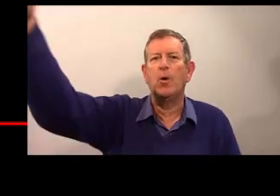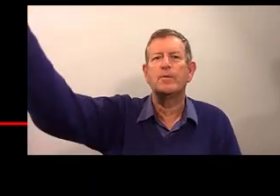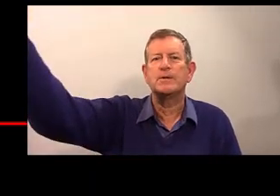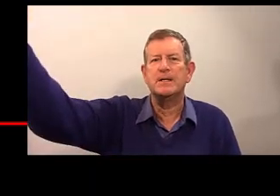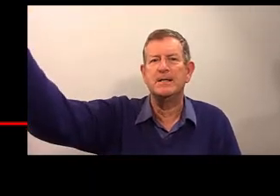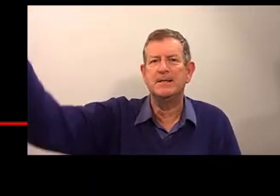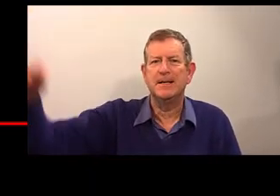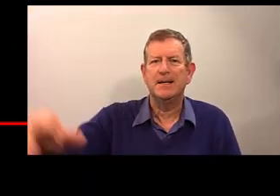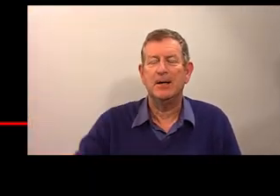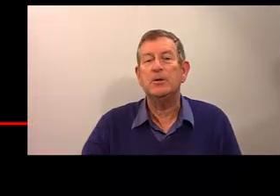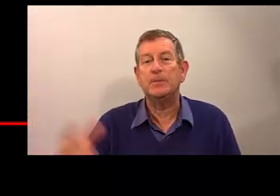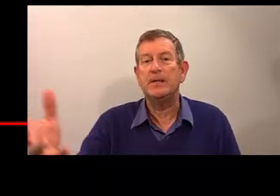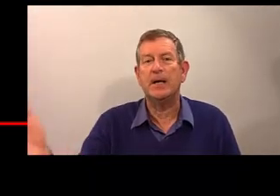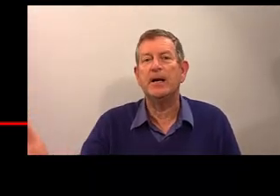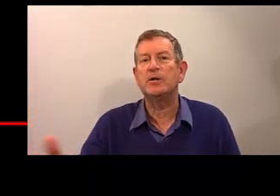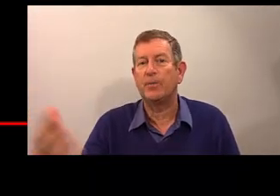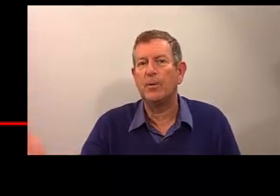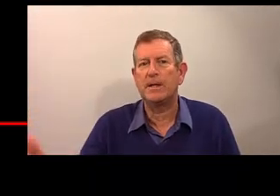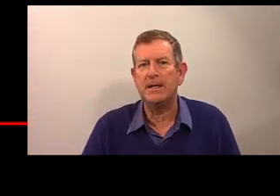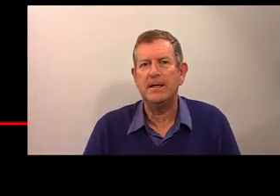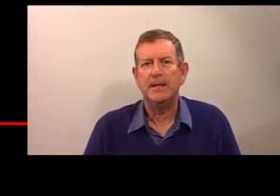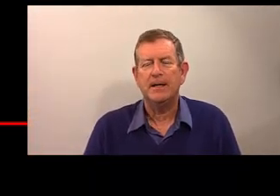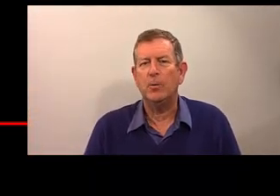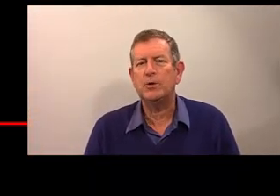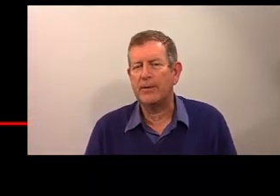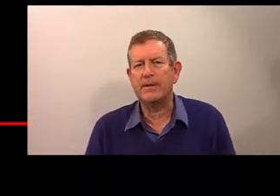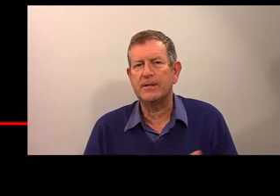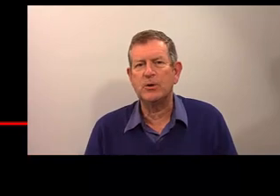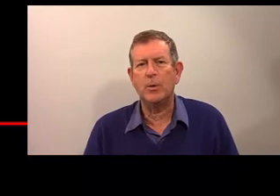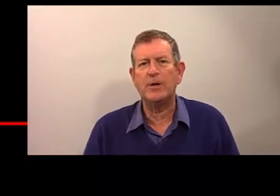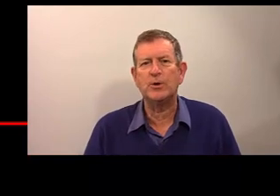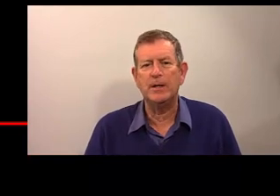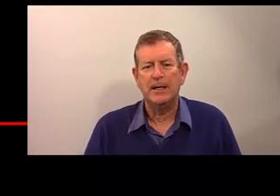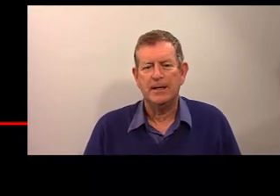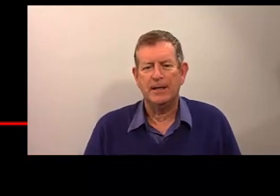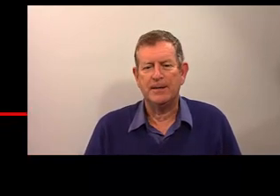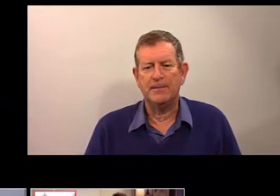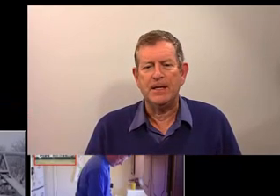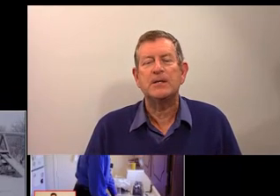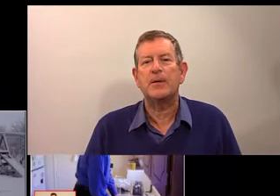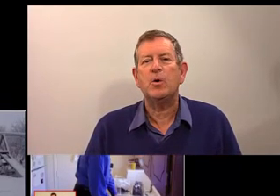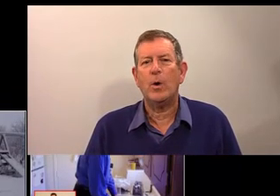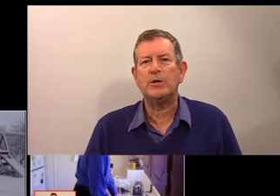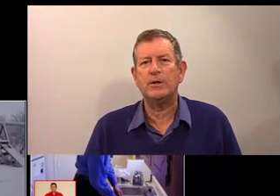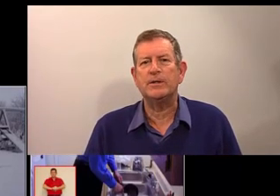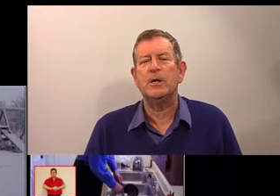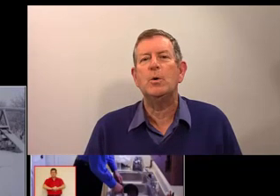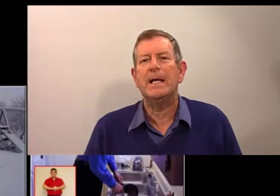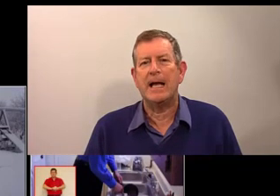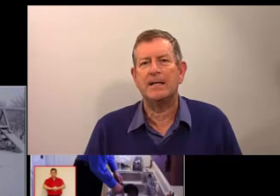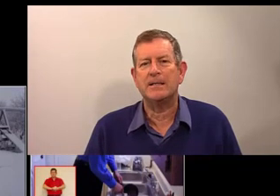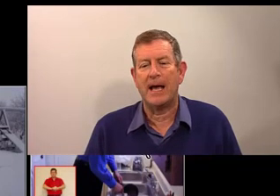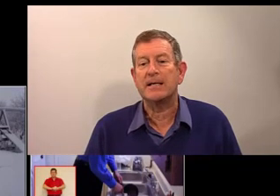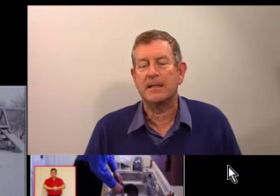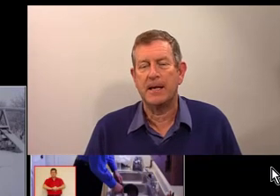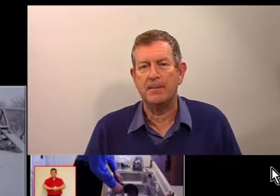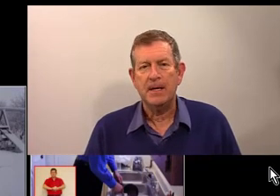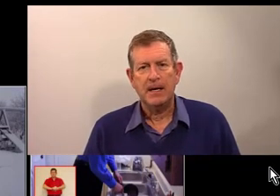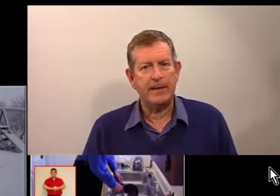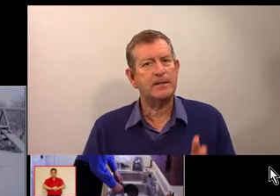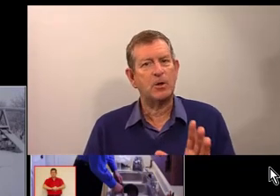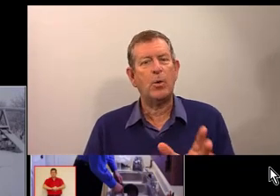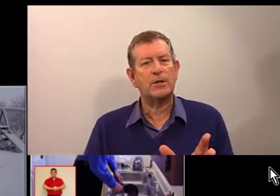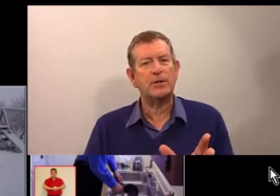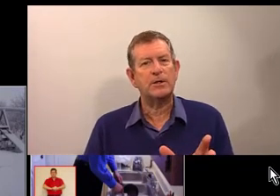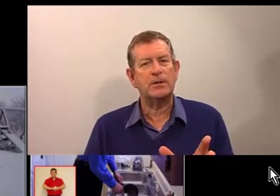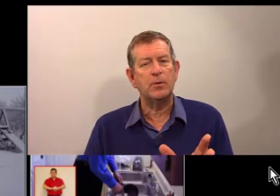student overseas who speaks English fluently. Whichever the situation, these are the questions that you can ask them.